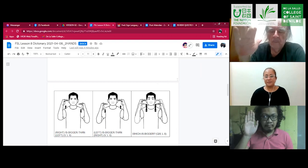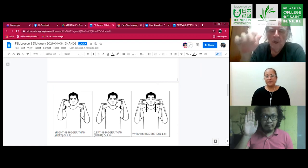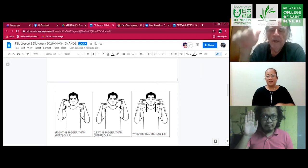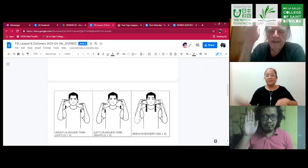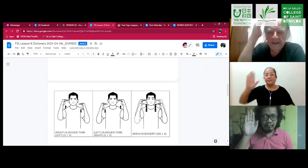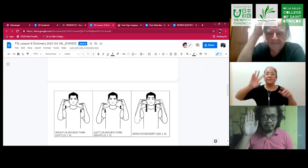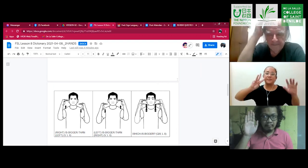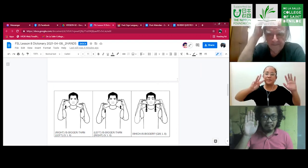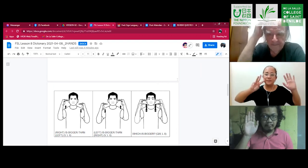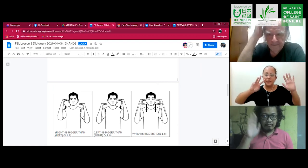Go ahead, Nat.